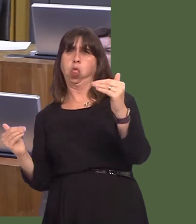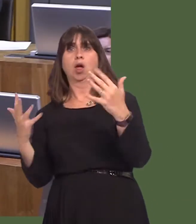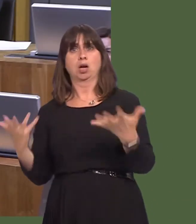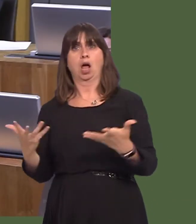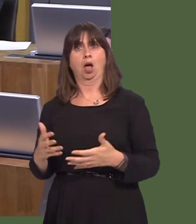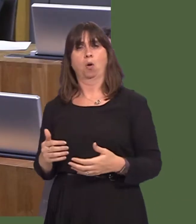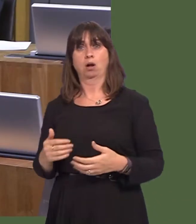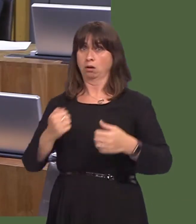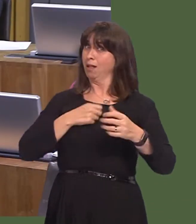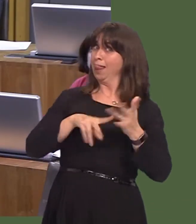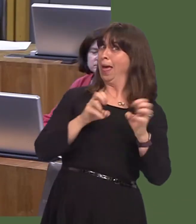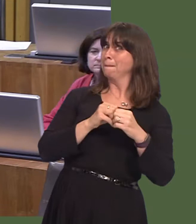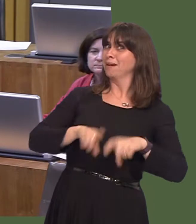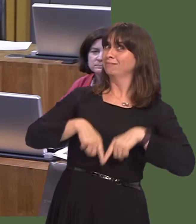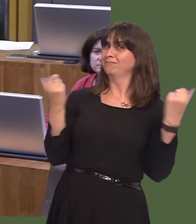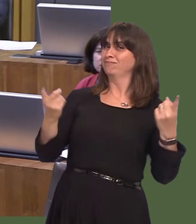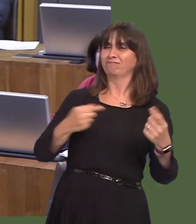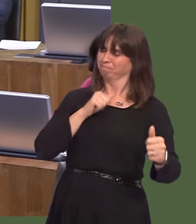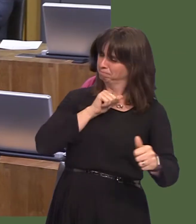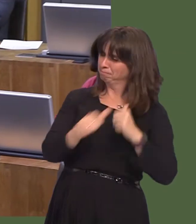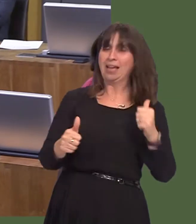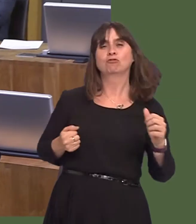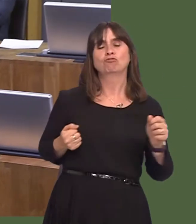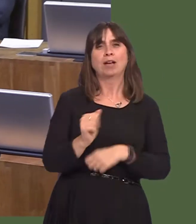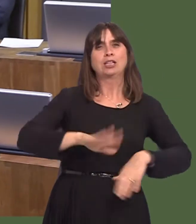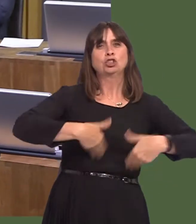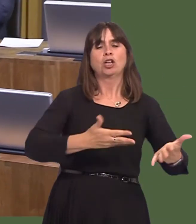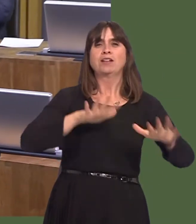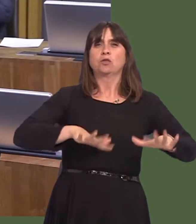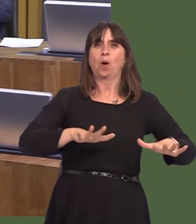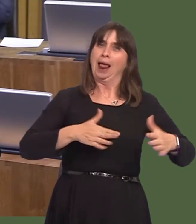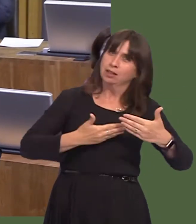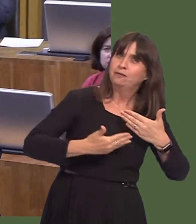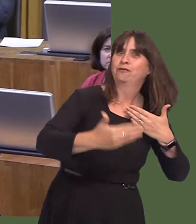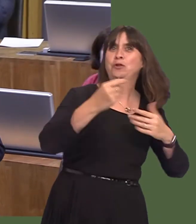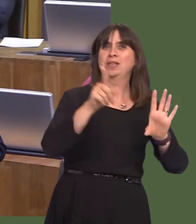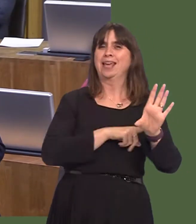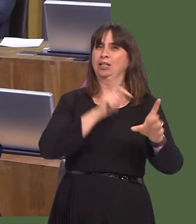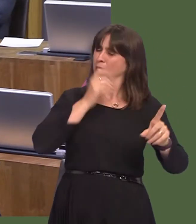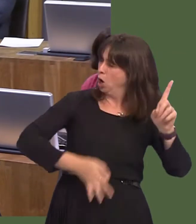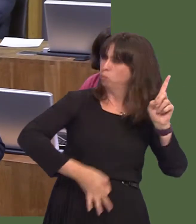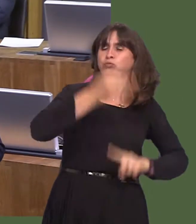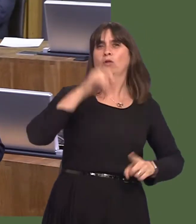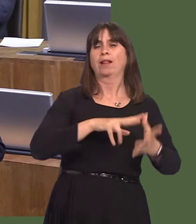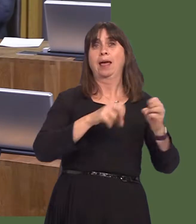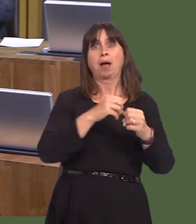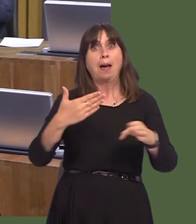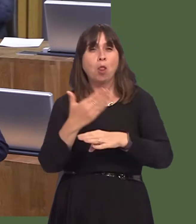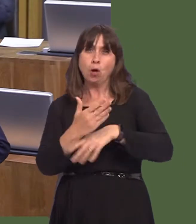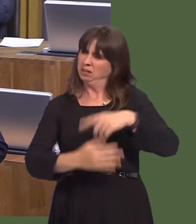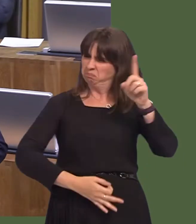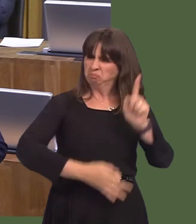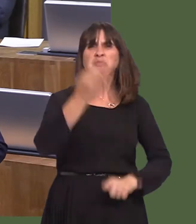done as a government, delivering the best railway service ever for the people of Wales over the next few years. You look at employment, you